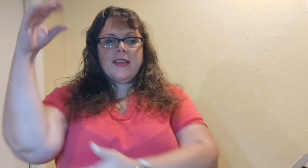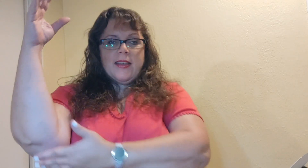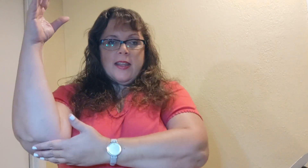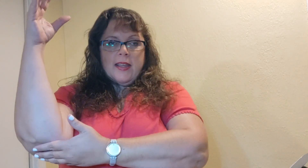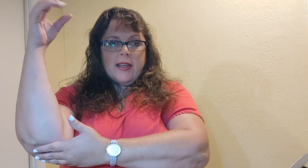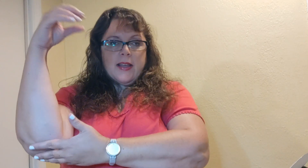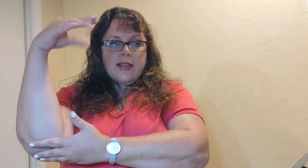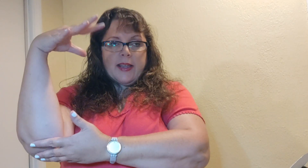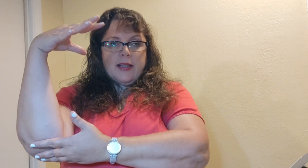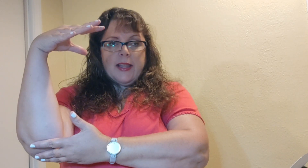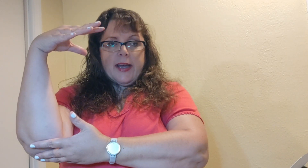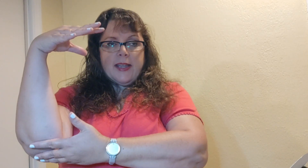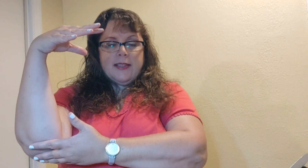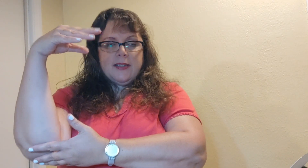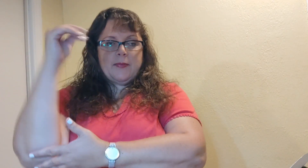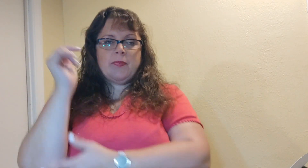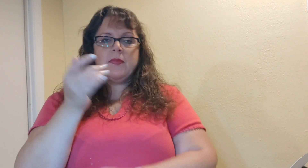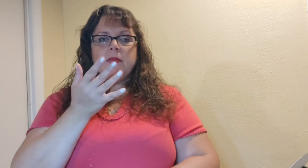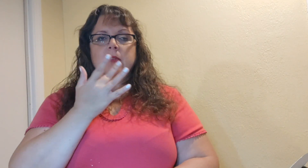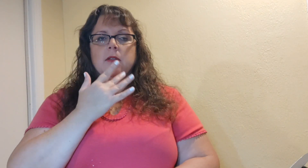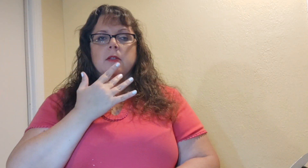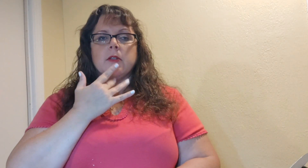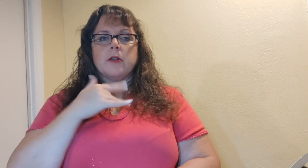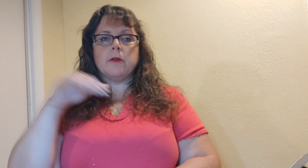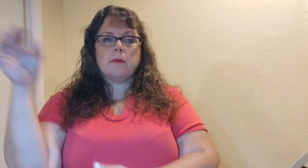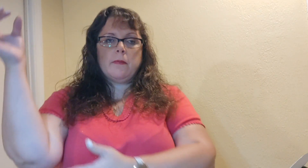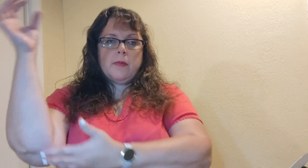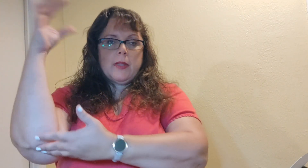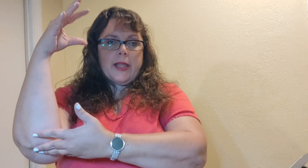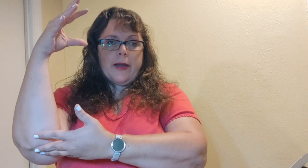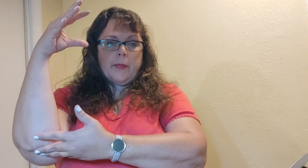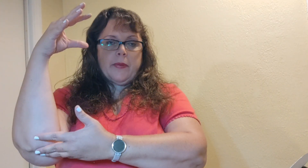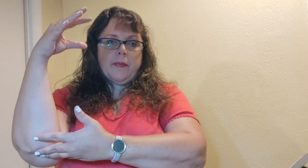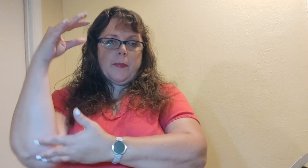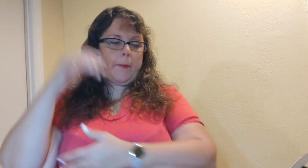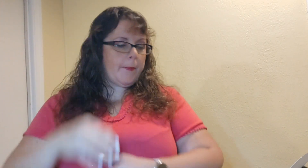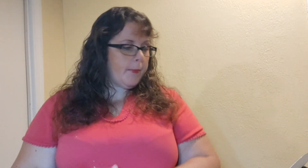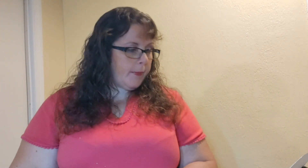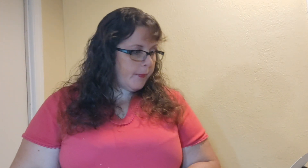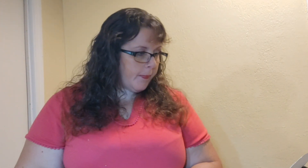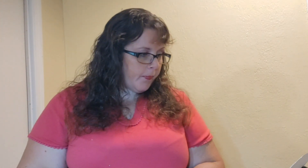then like a light. So, lamp.